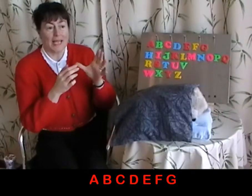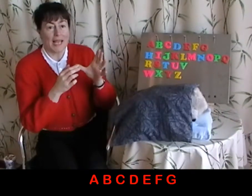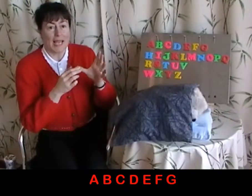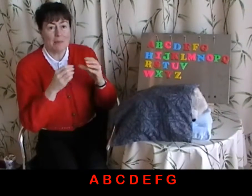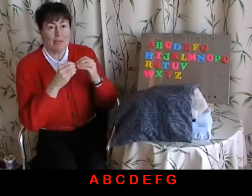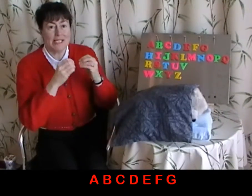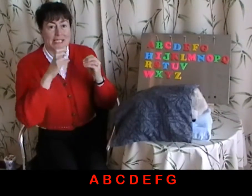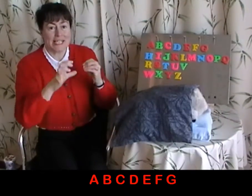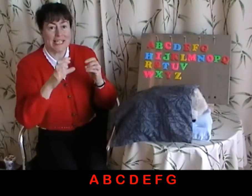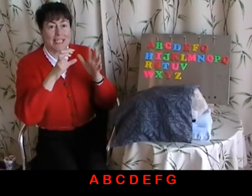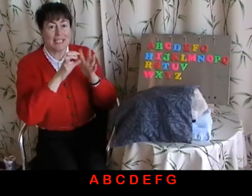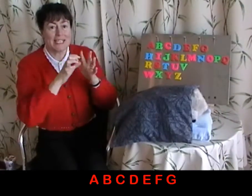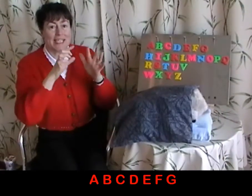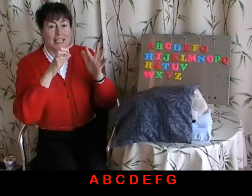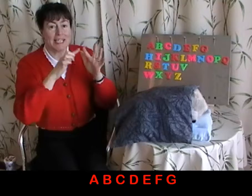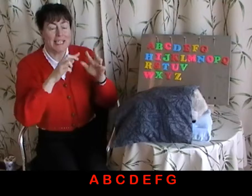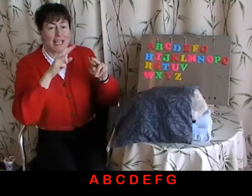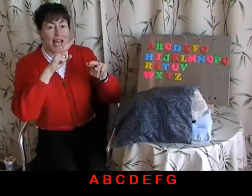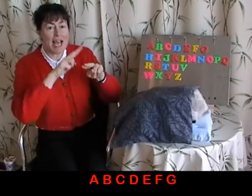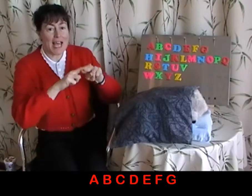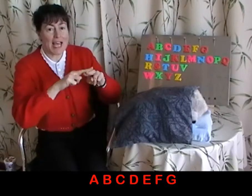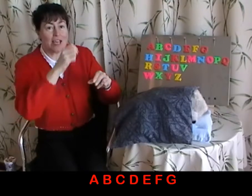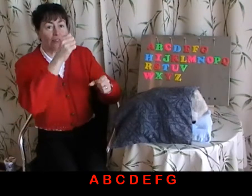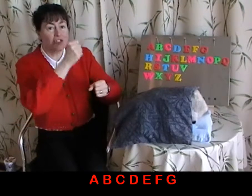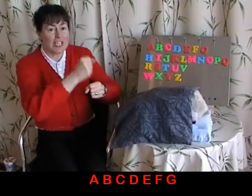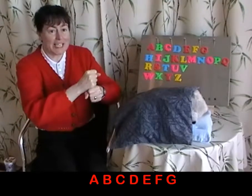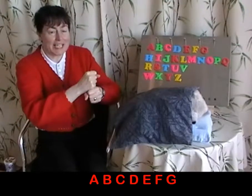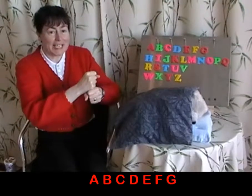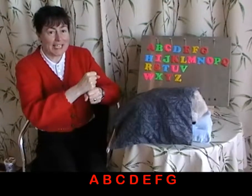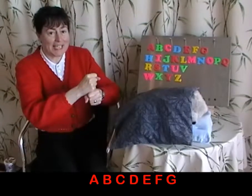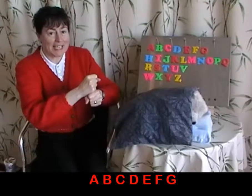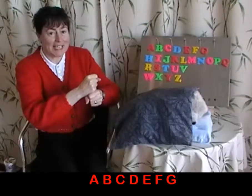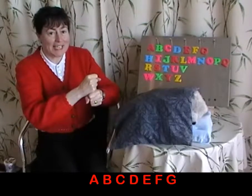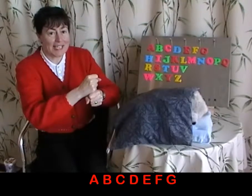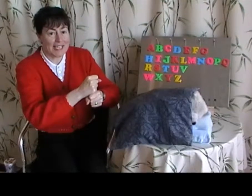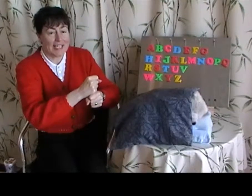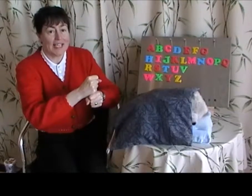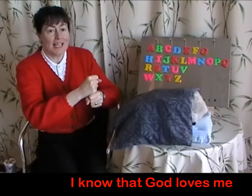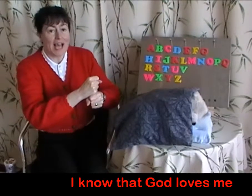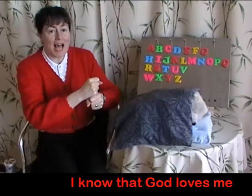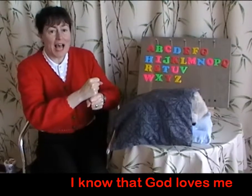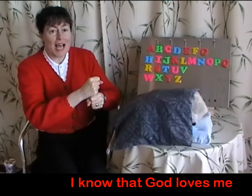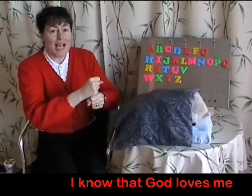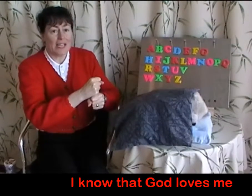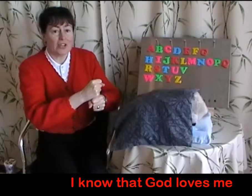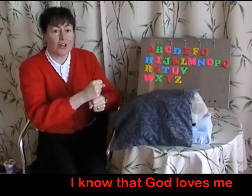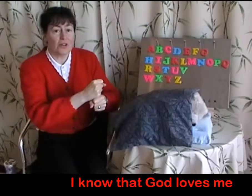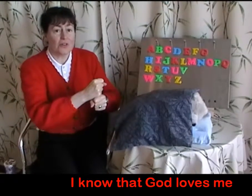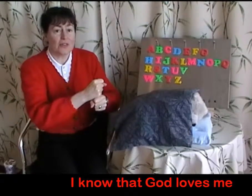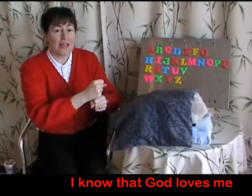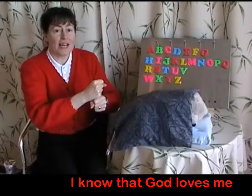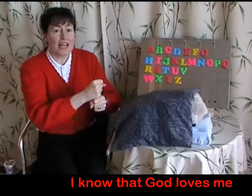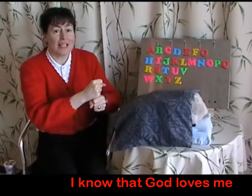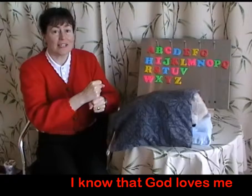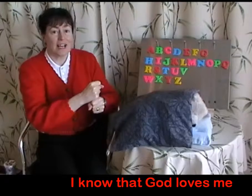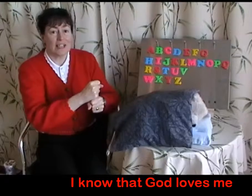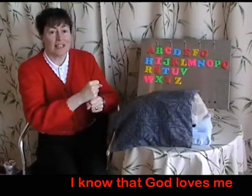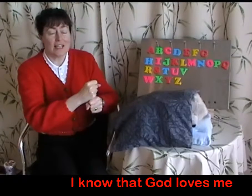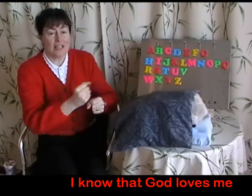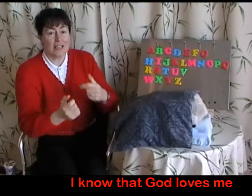A, B, C, E, F, G. I know that God